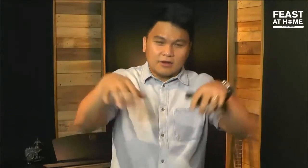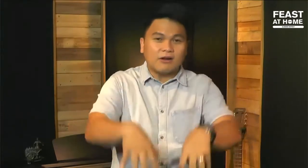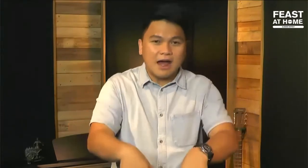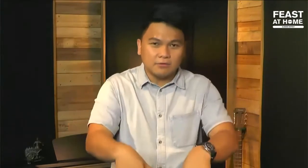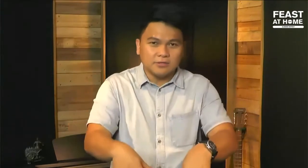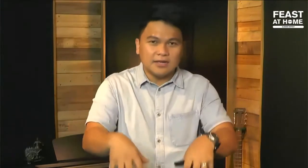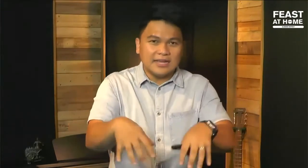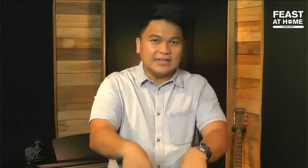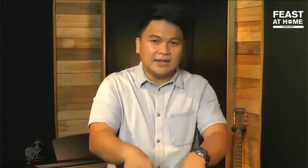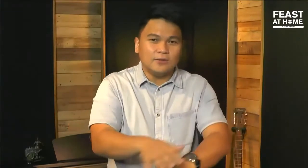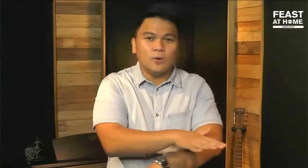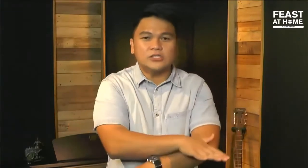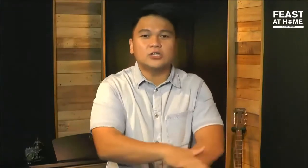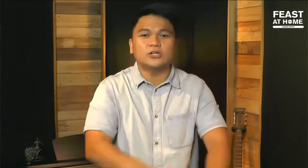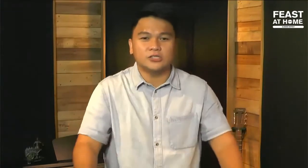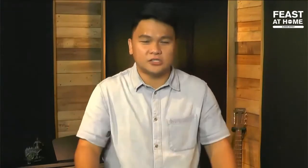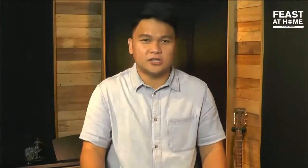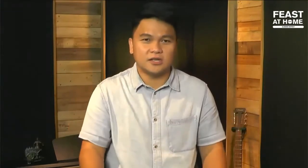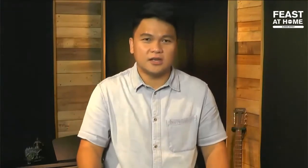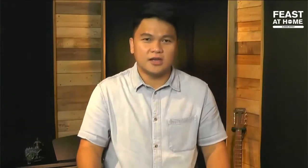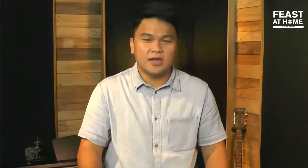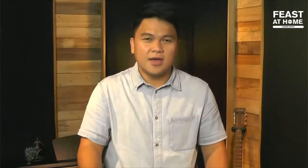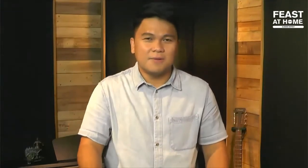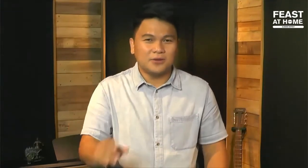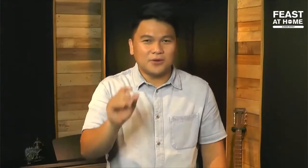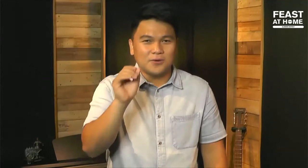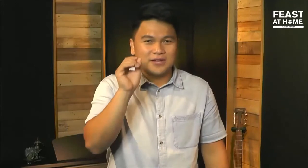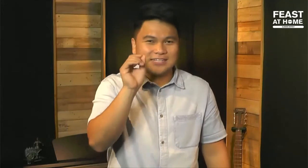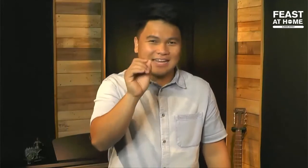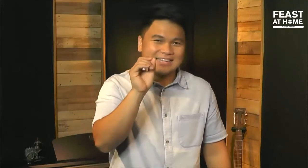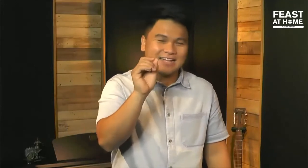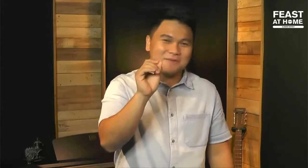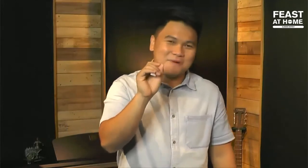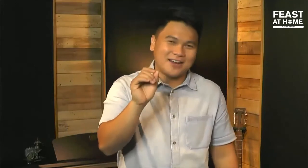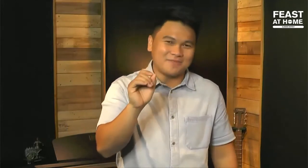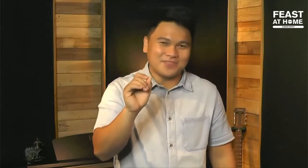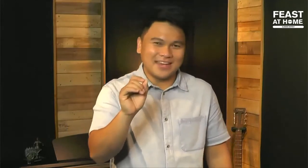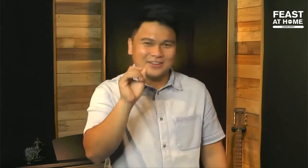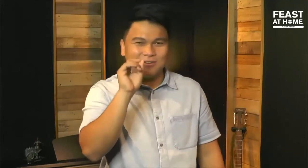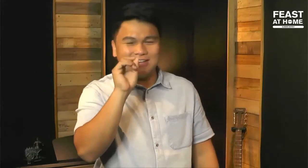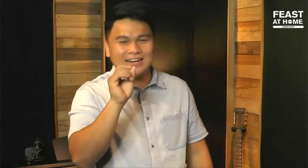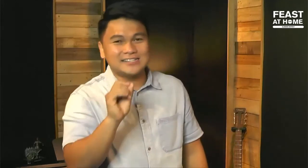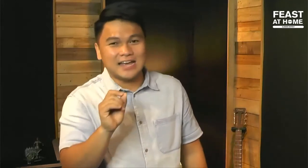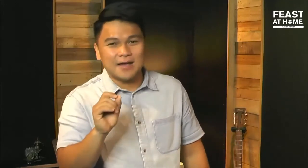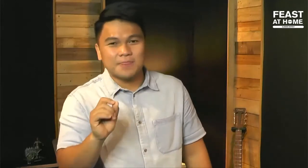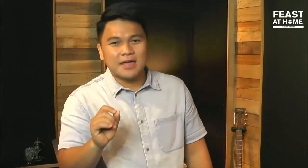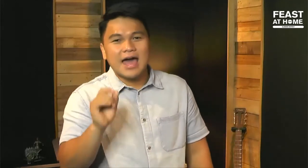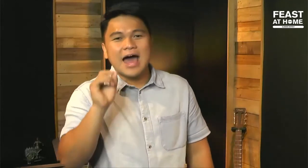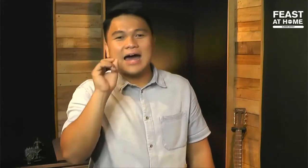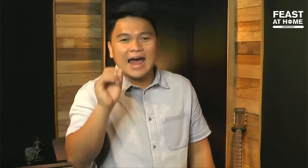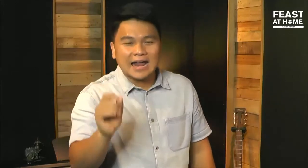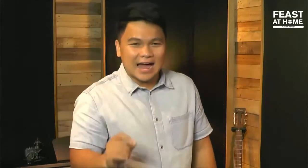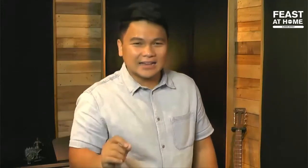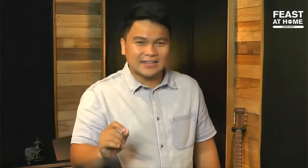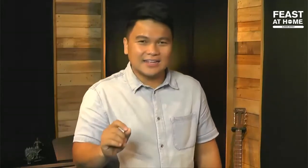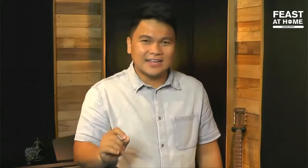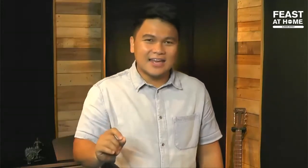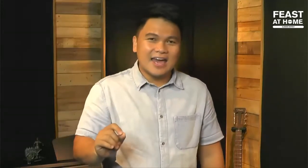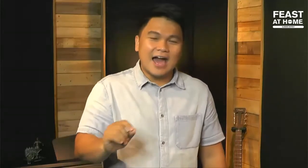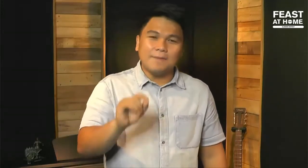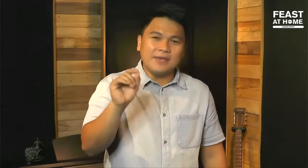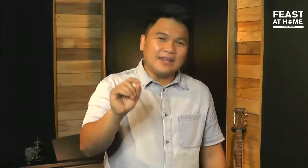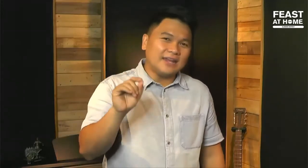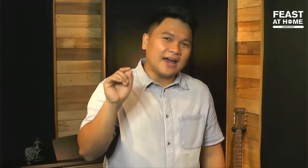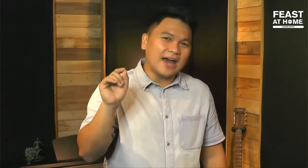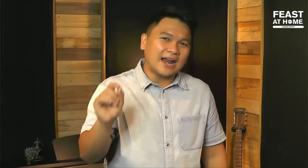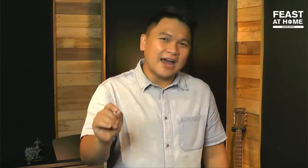the ground, Eden, was cursed. But you know, here's the exciting part. Ito ang interesting ha. Ararat,